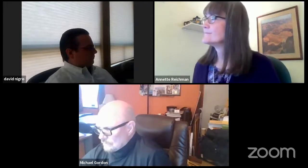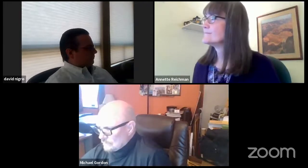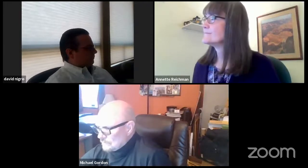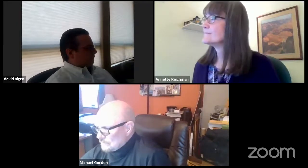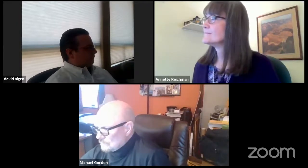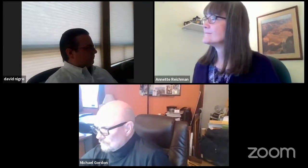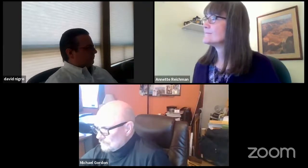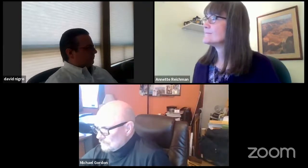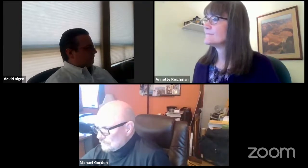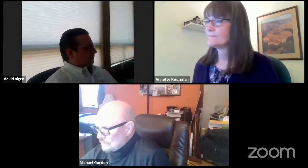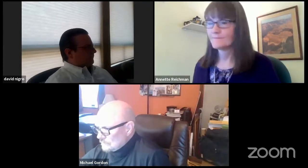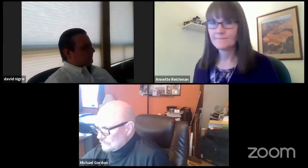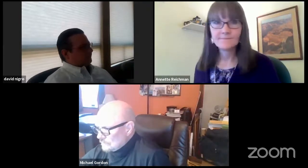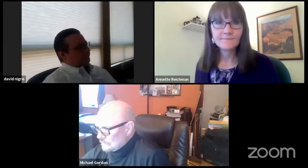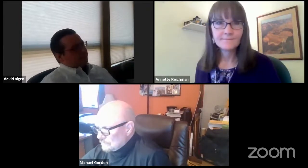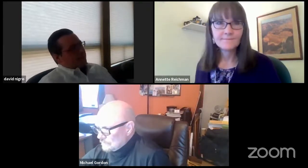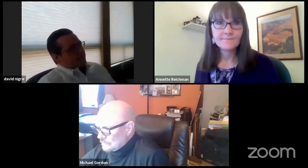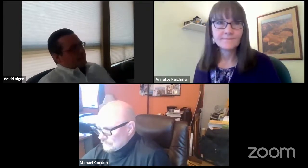We are live.